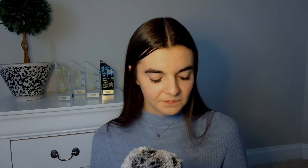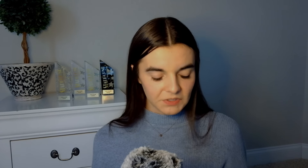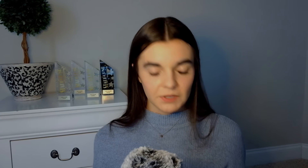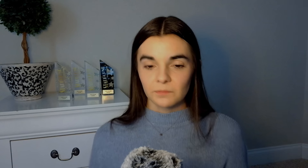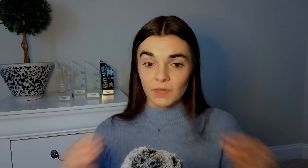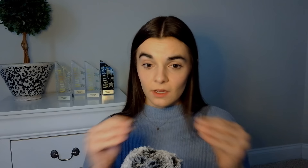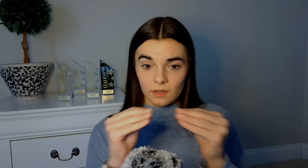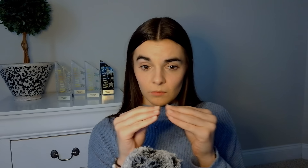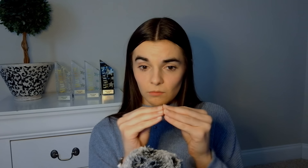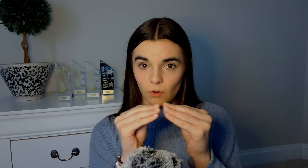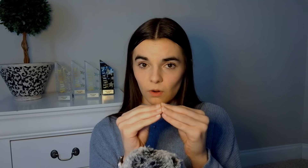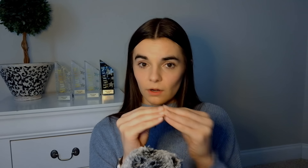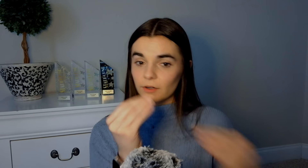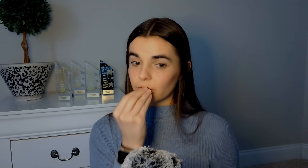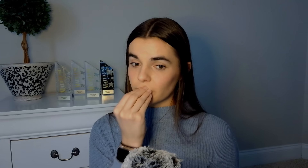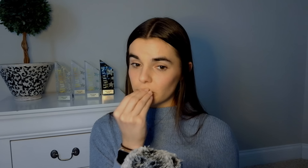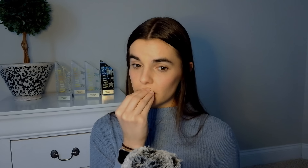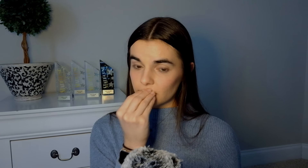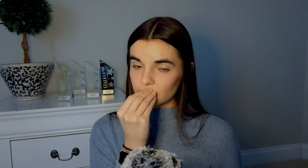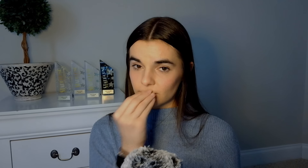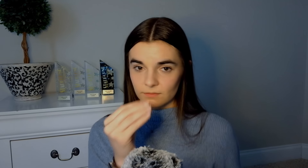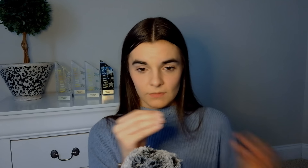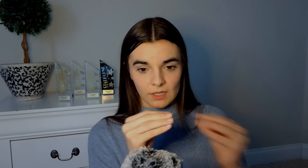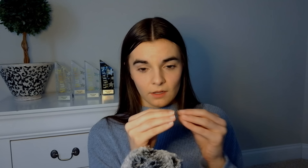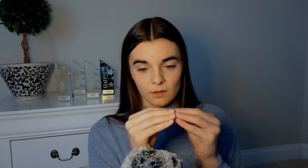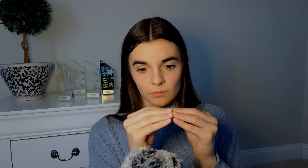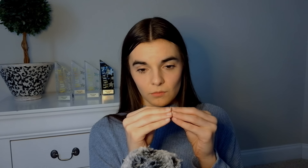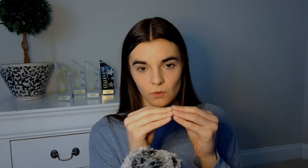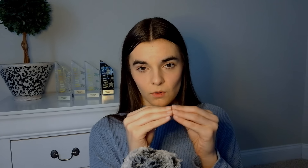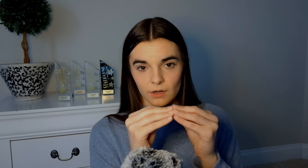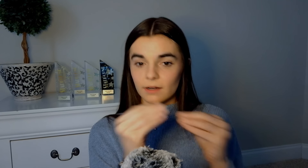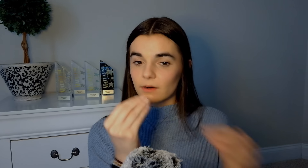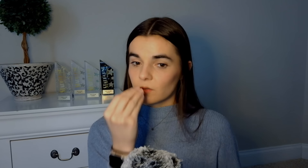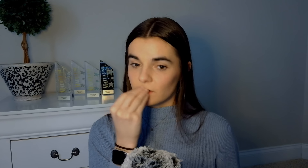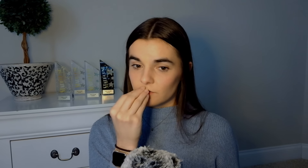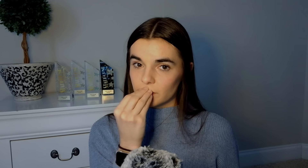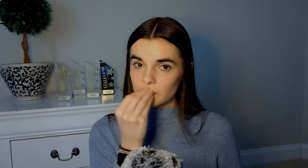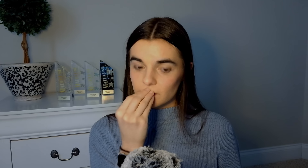So more food. More food.